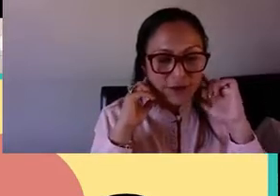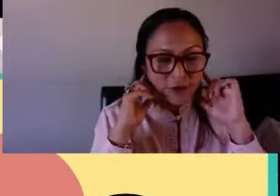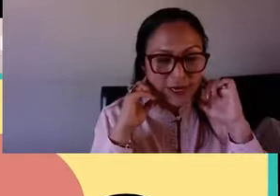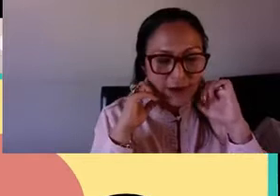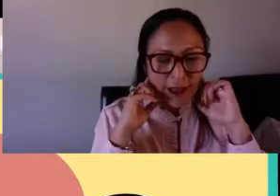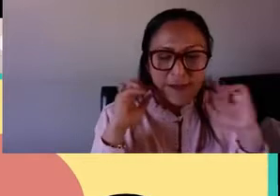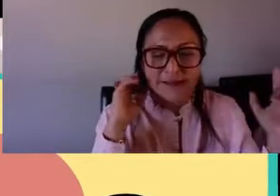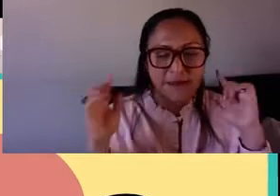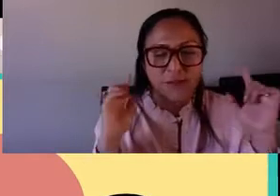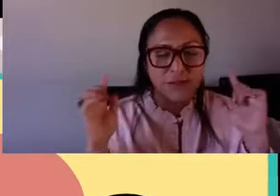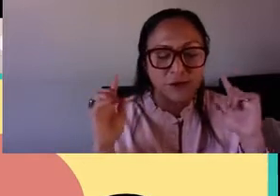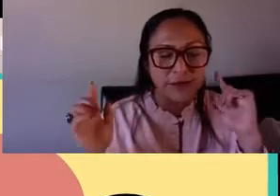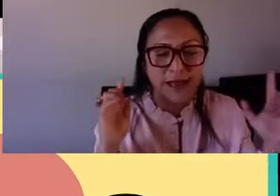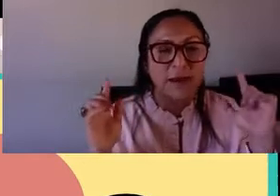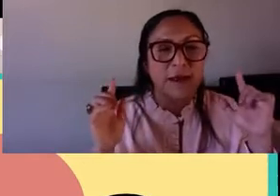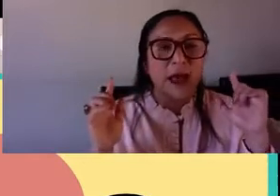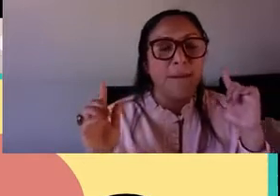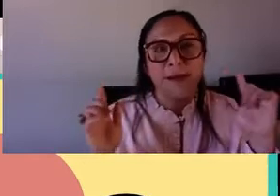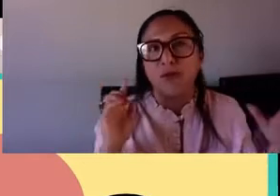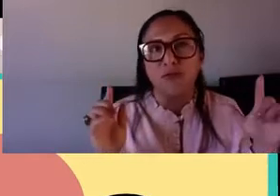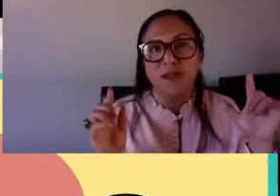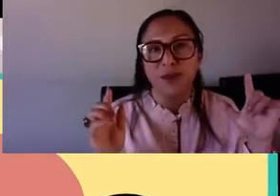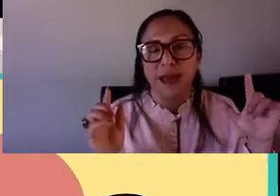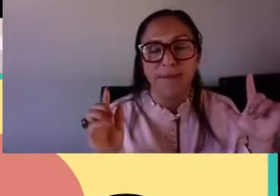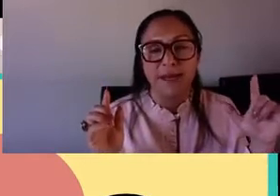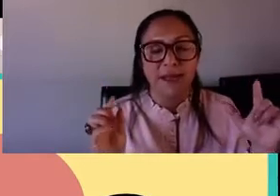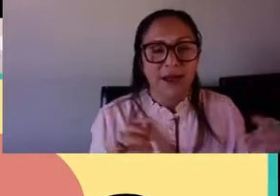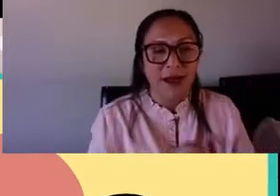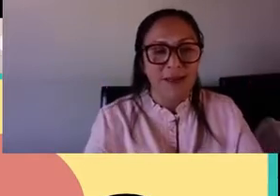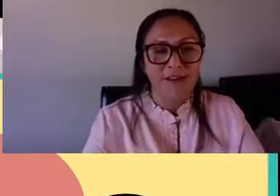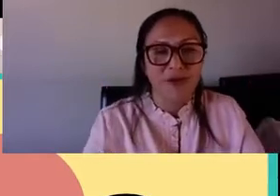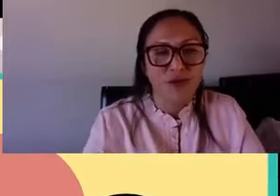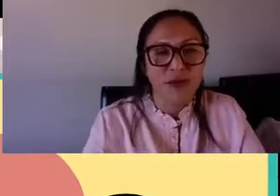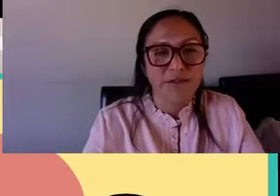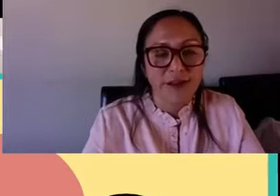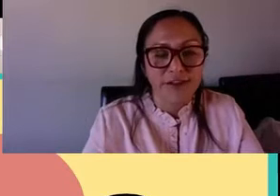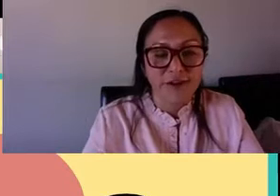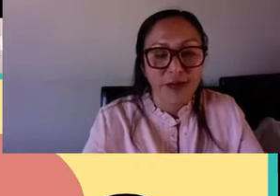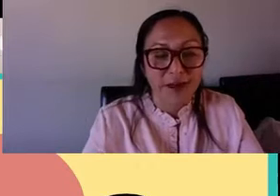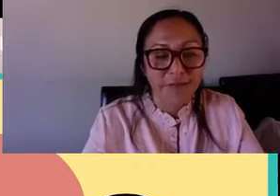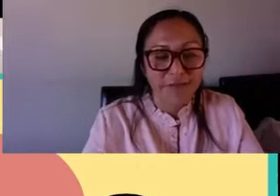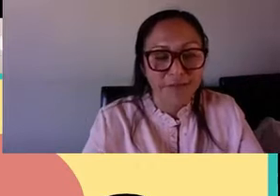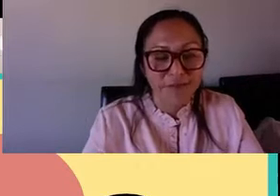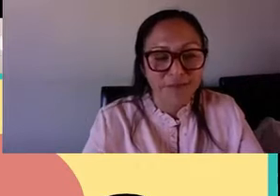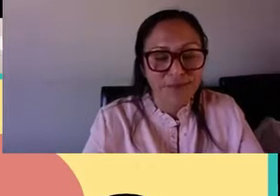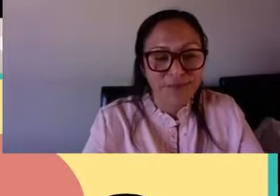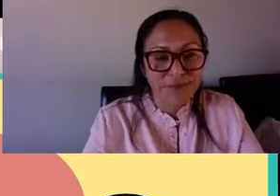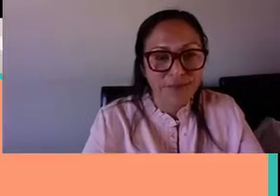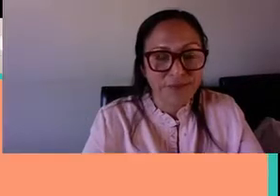of what they're hearing. How many syllables are in that? How many movements would that be? And so it's really fun to do that.